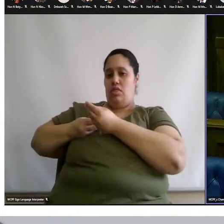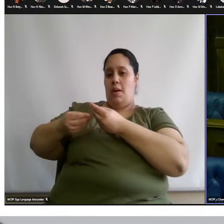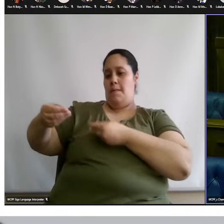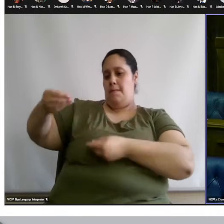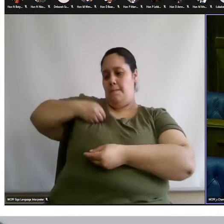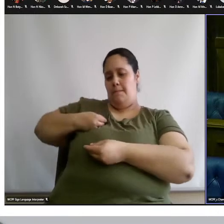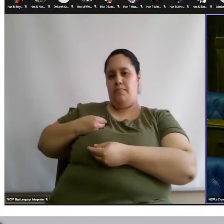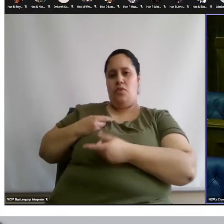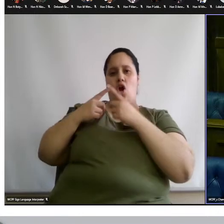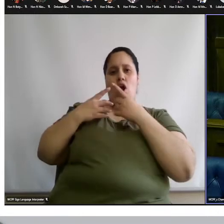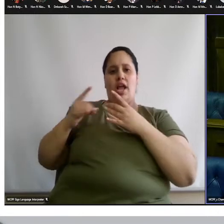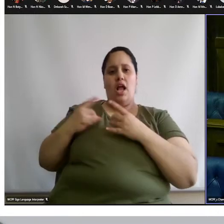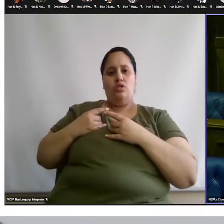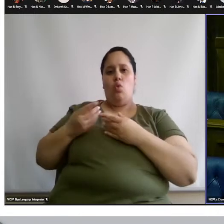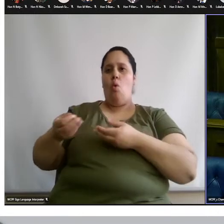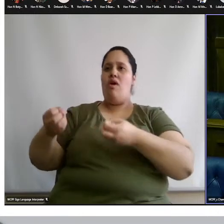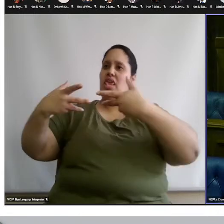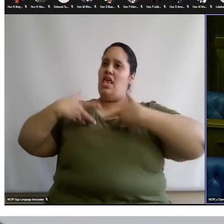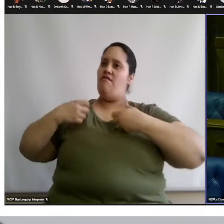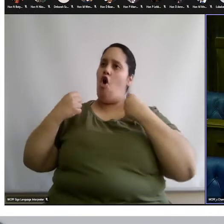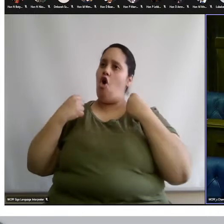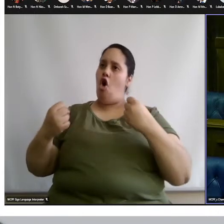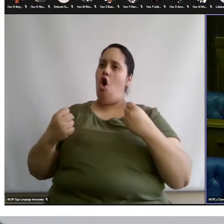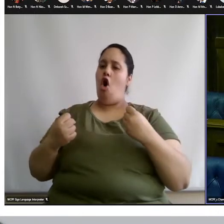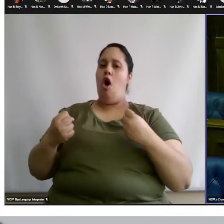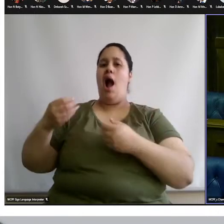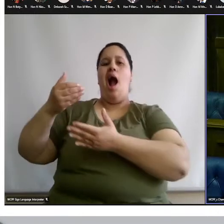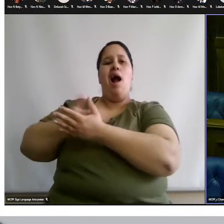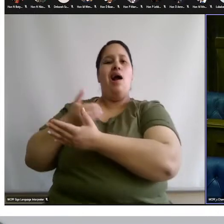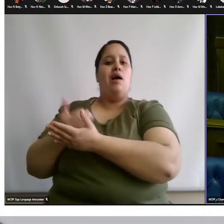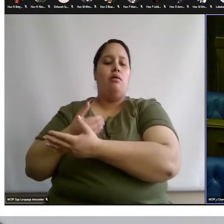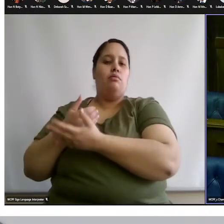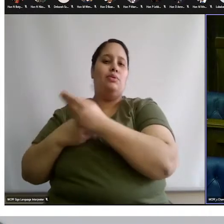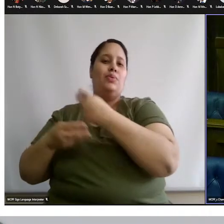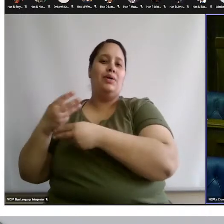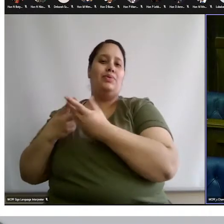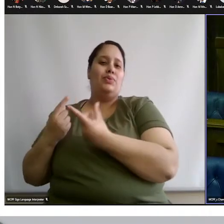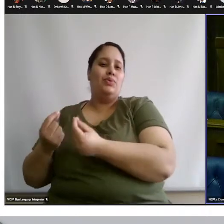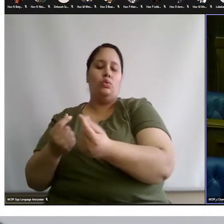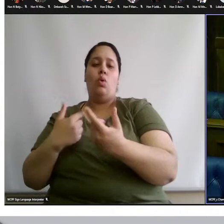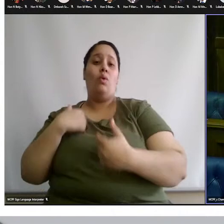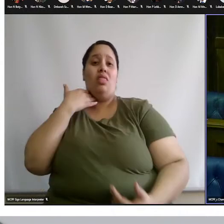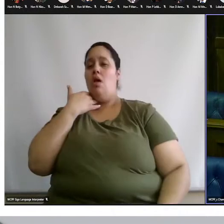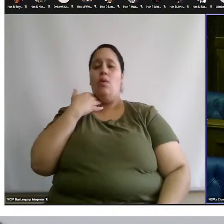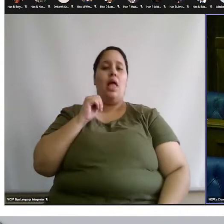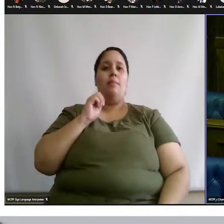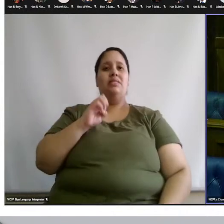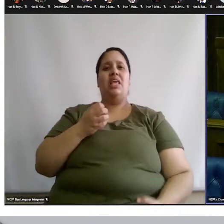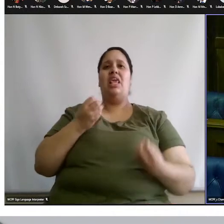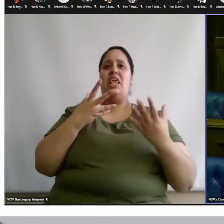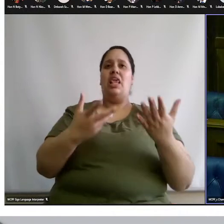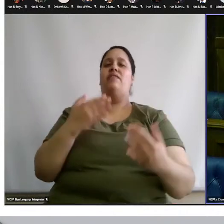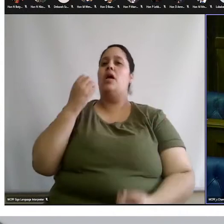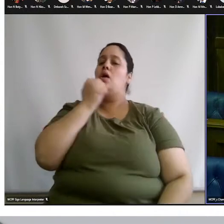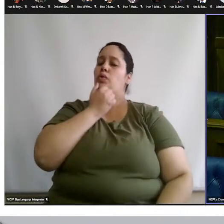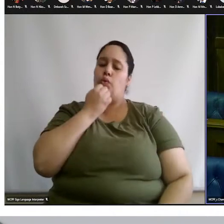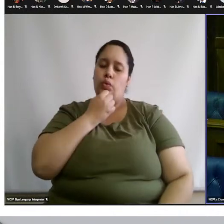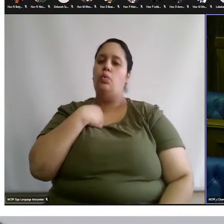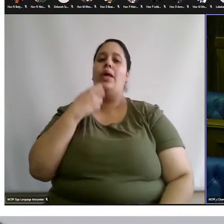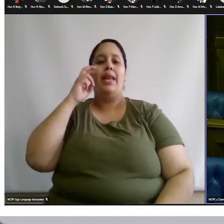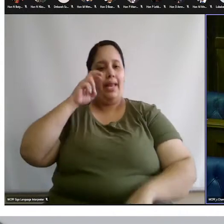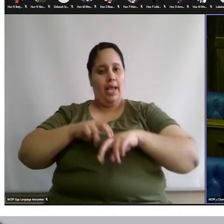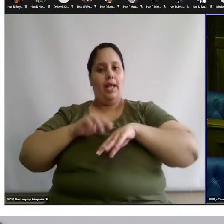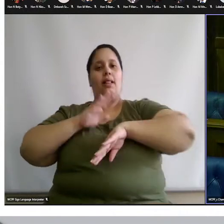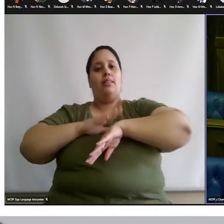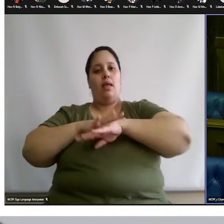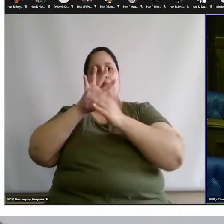receiving cars from contractors. We don't want the MEC to come with platitudes here. We want a time frame from